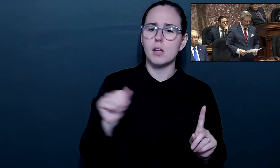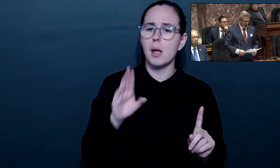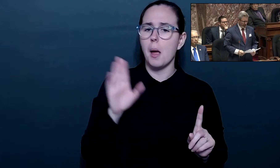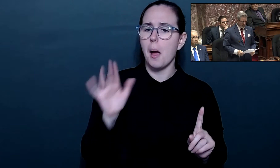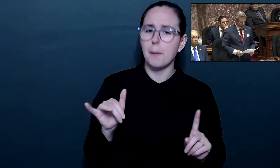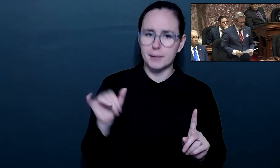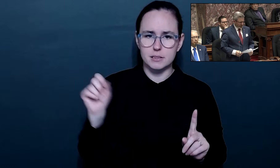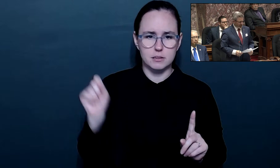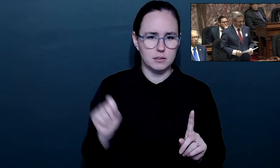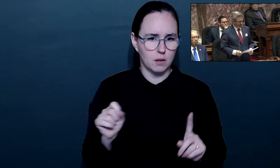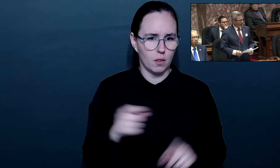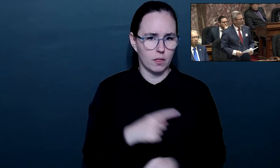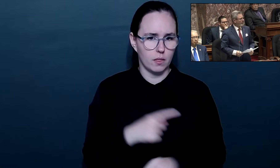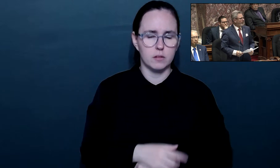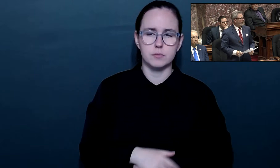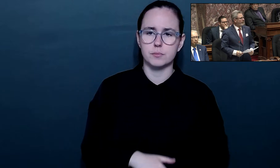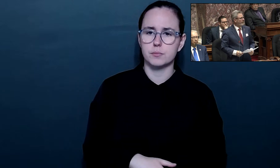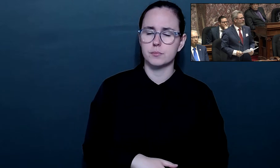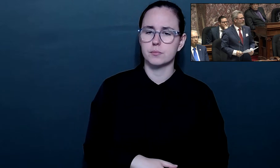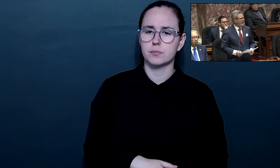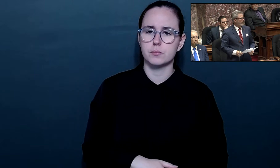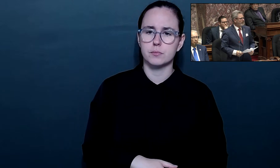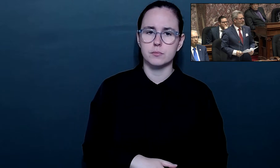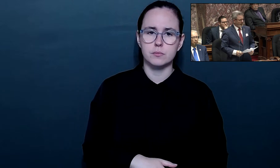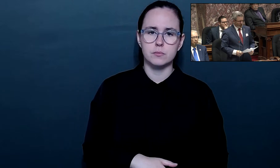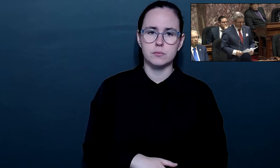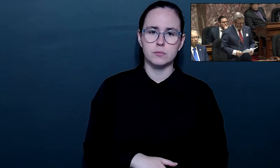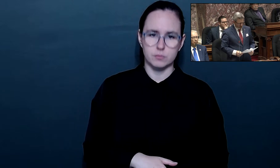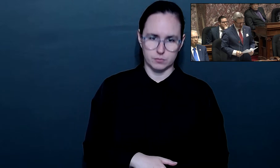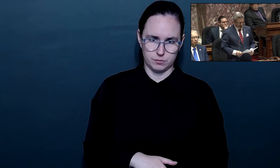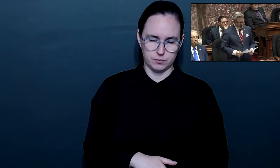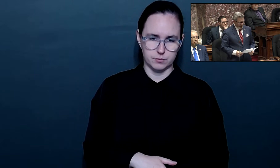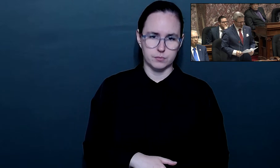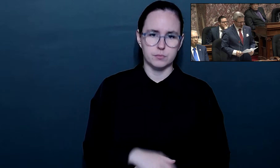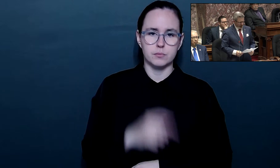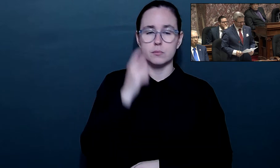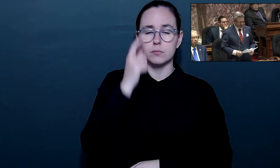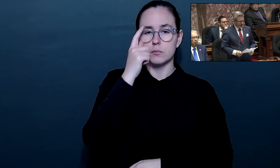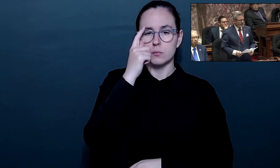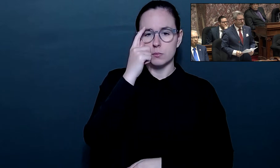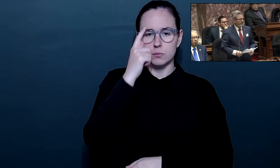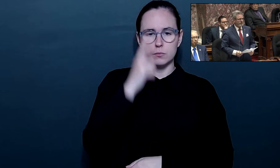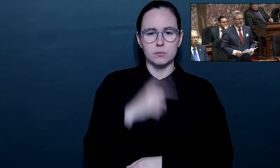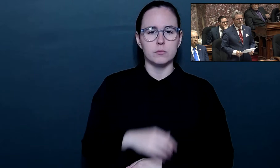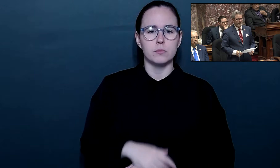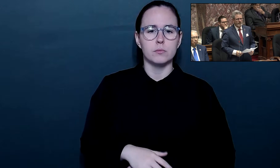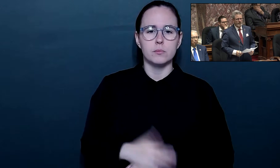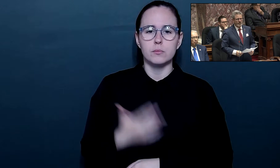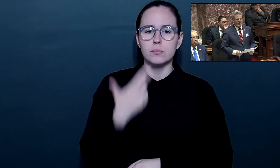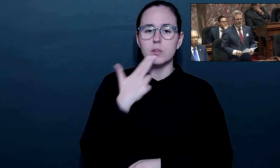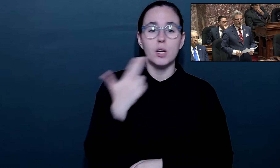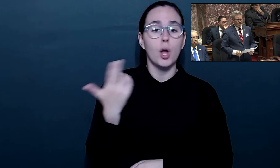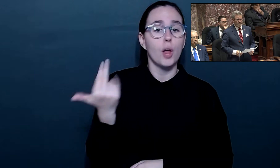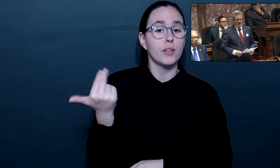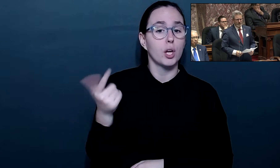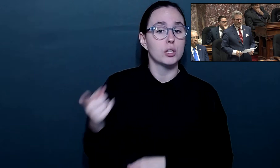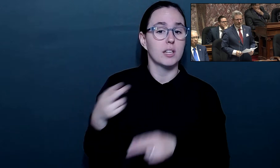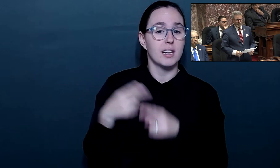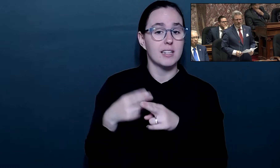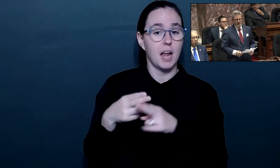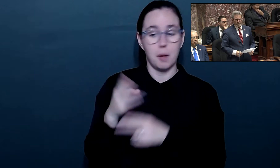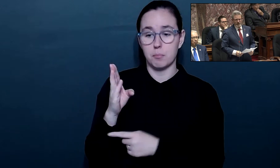13-year-old Brianna McDonald died of an overdose in a homeless encampment in Abbotsford. She was